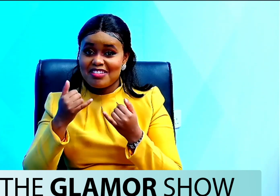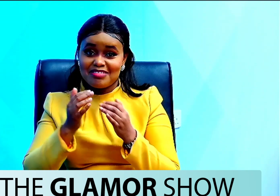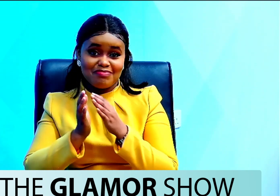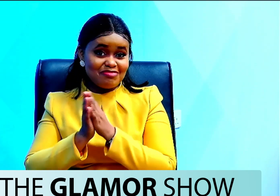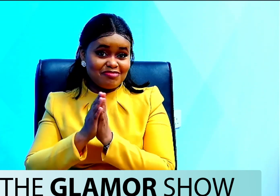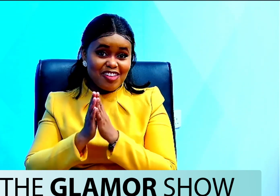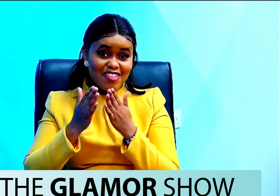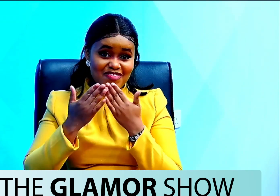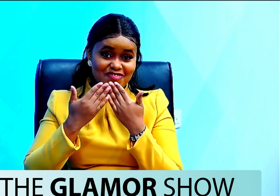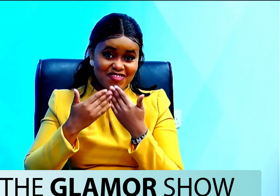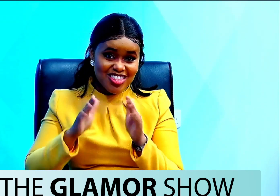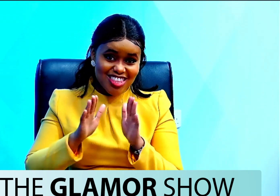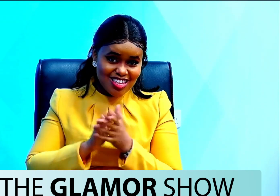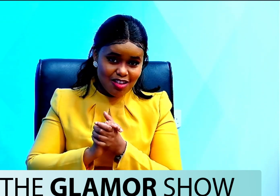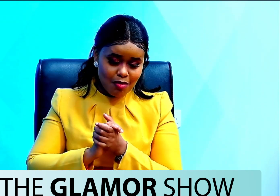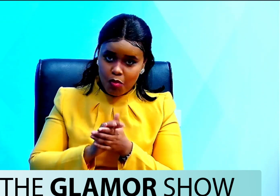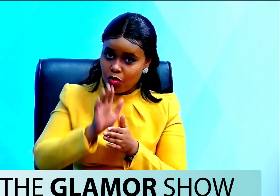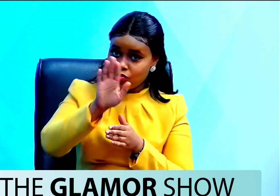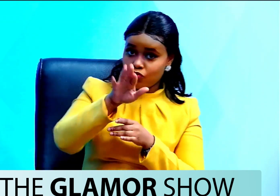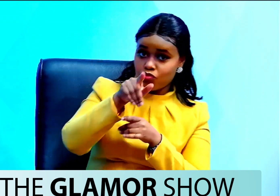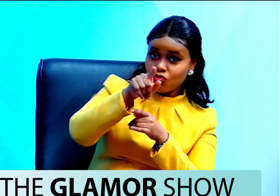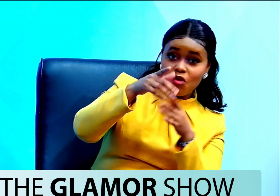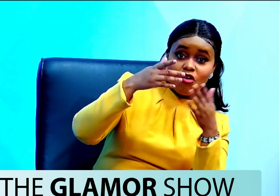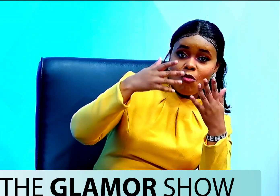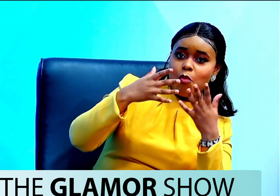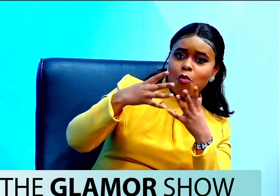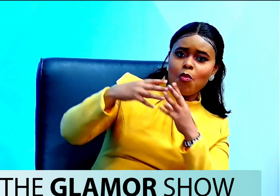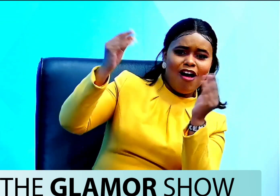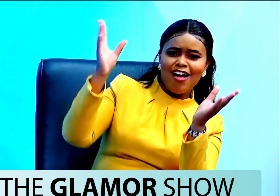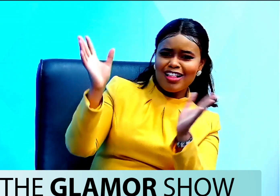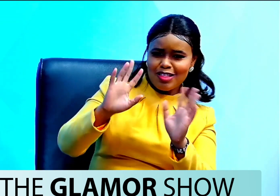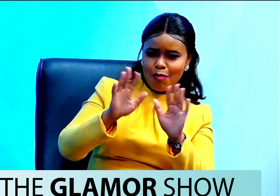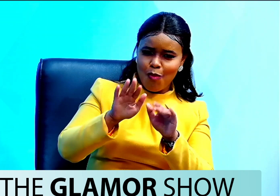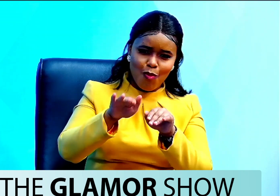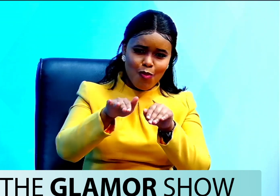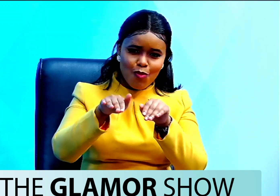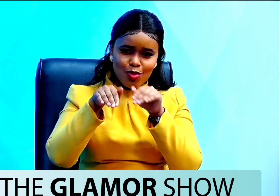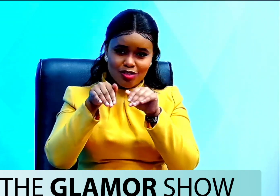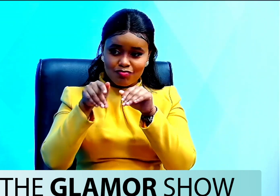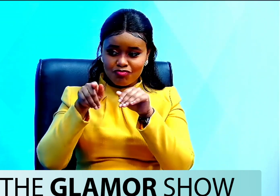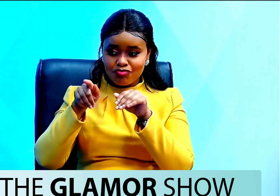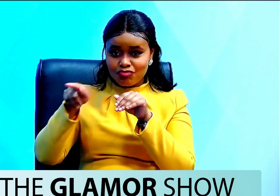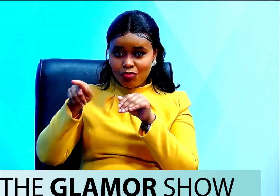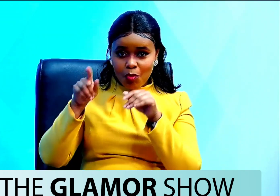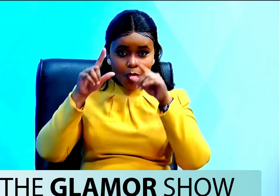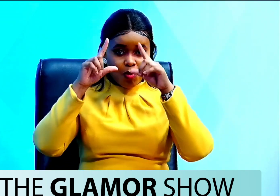Interesting. I think we've gotten to really learn a